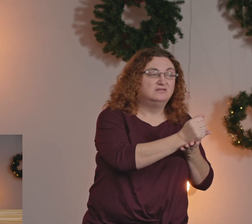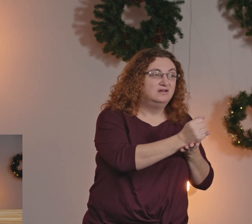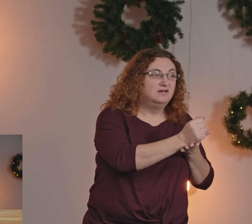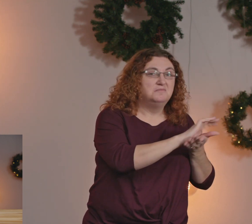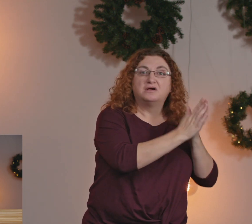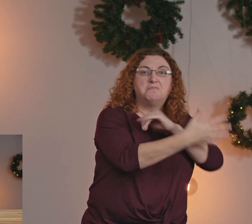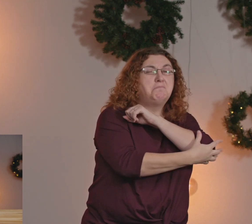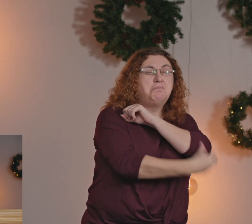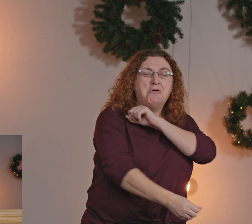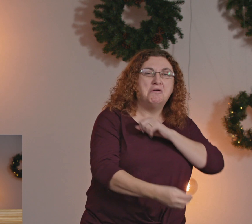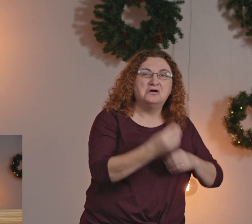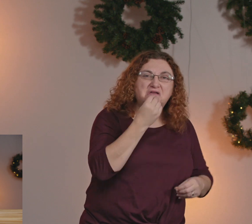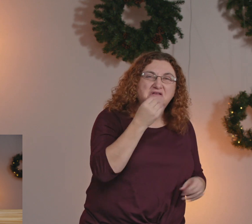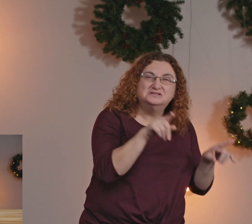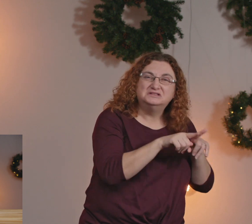eating,